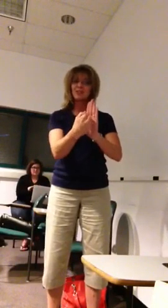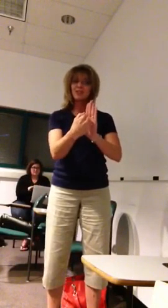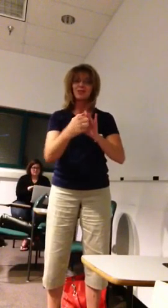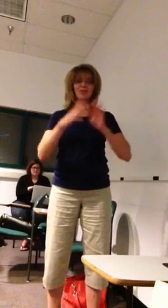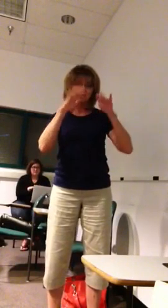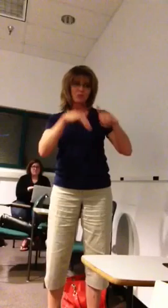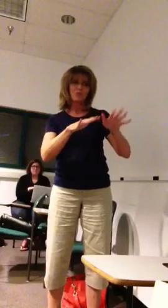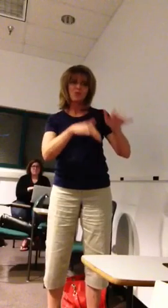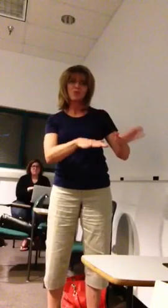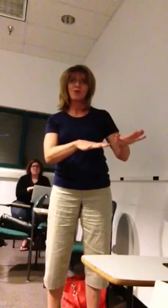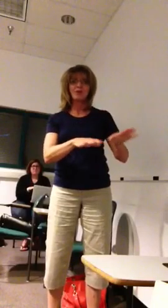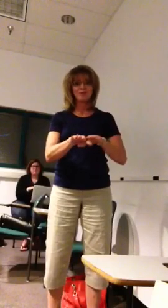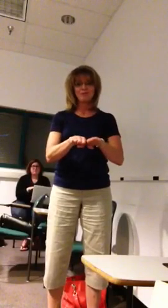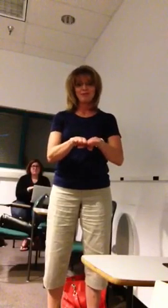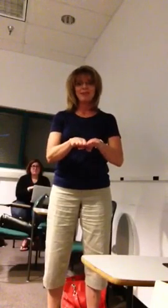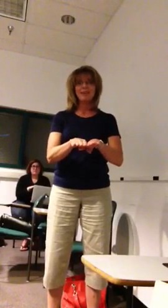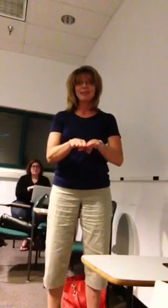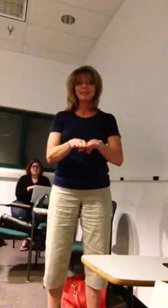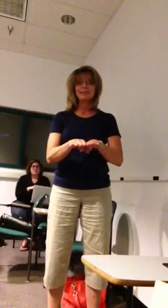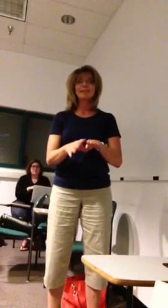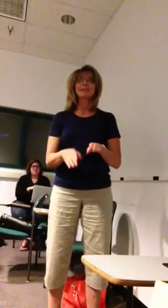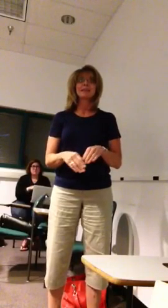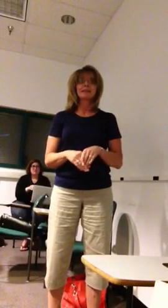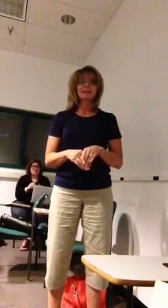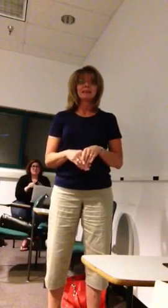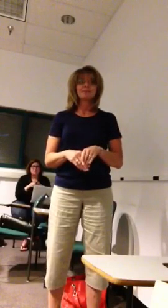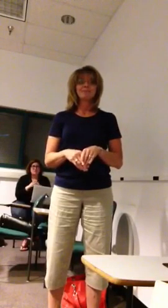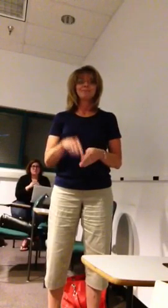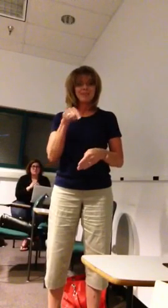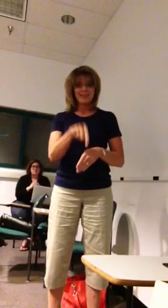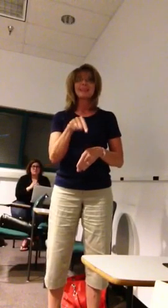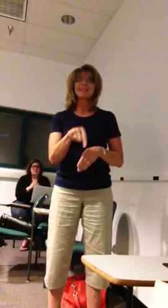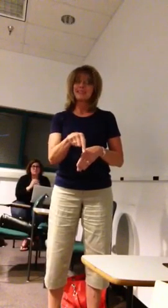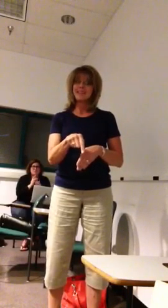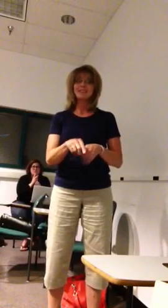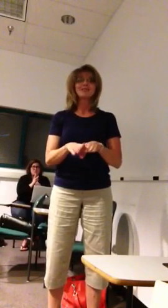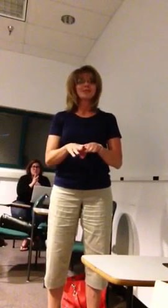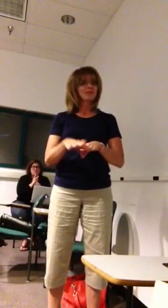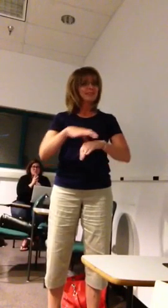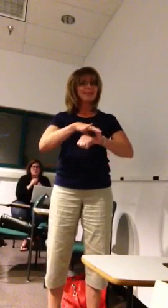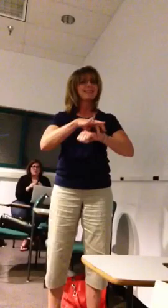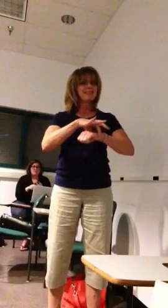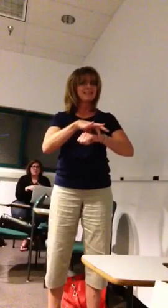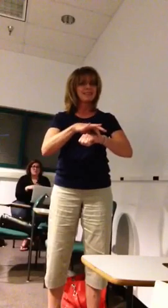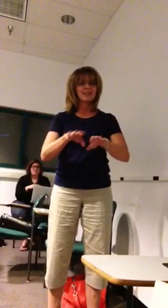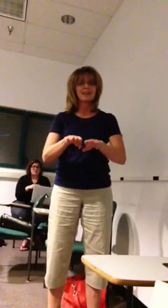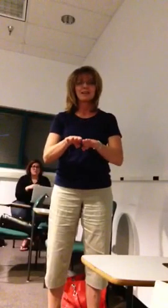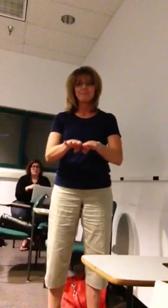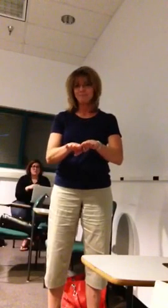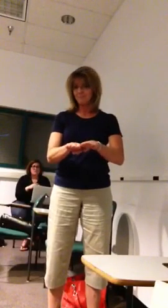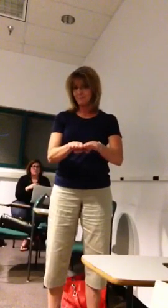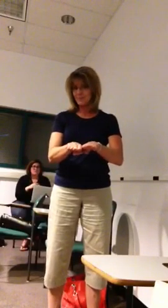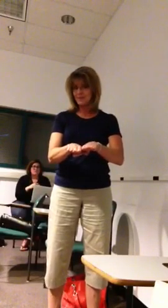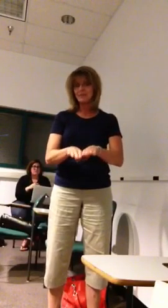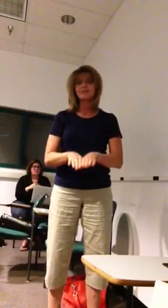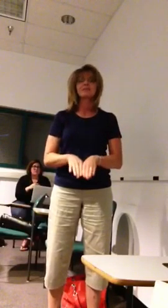plates that hold some of both. So these ones are just showing the land plates. So let's go ahead and talk about what plate tectonics are. I have a little clip to show you